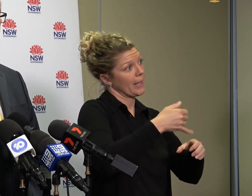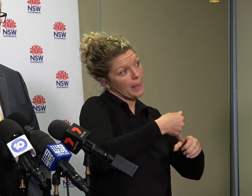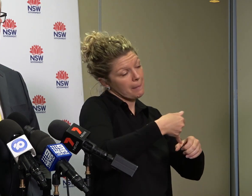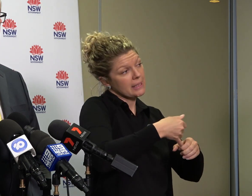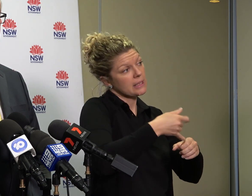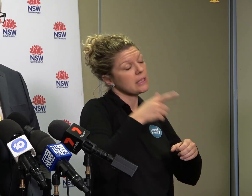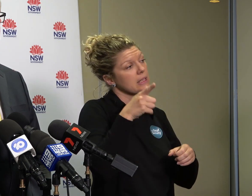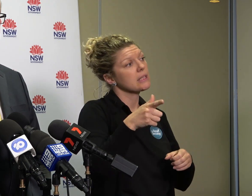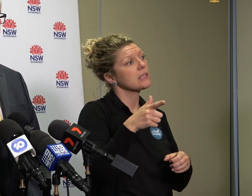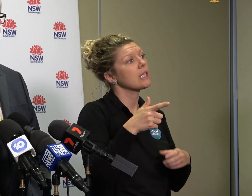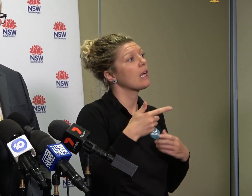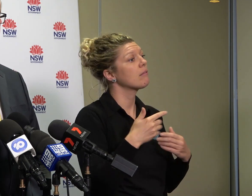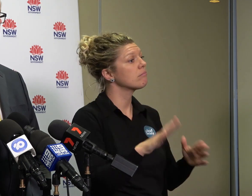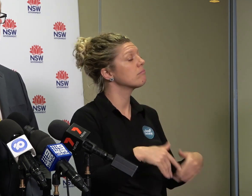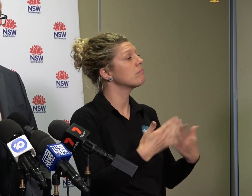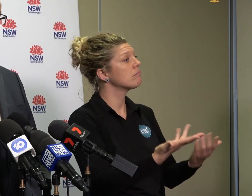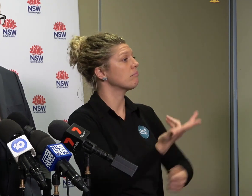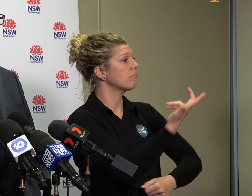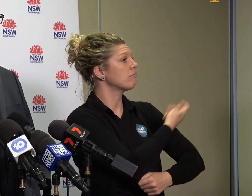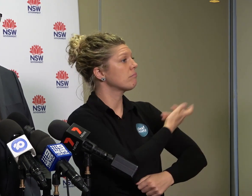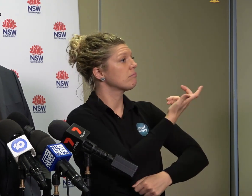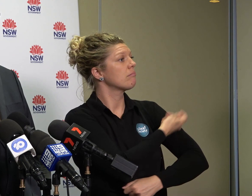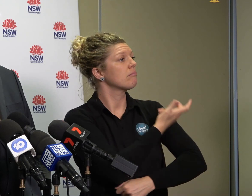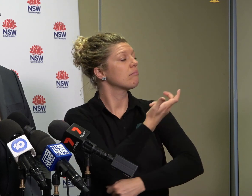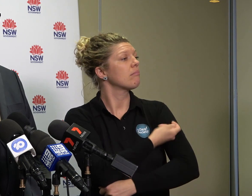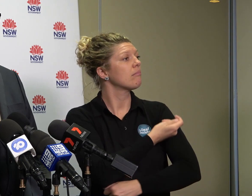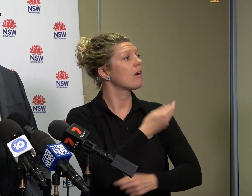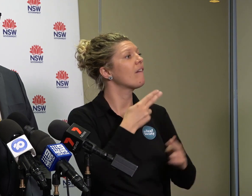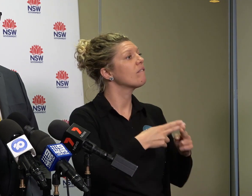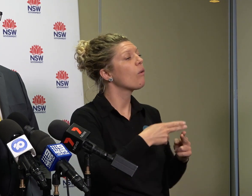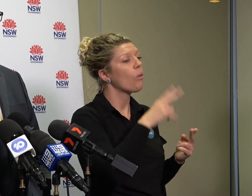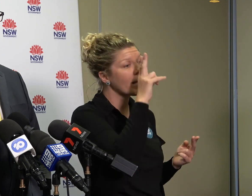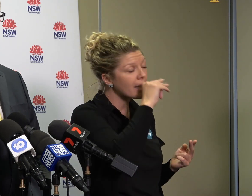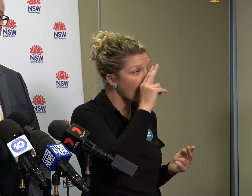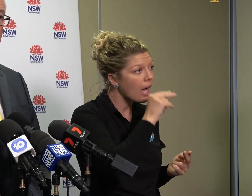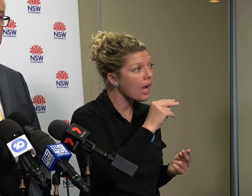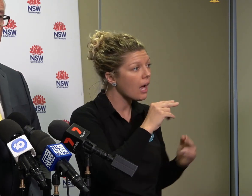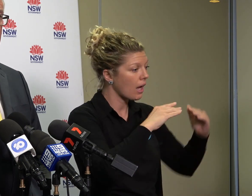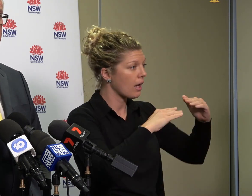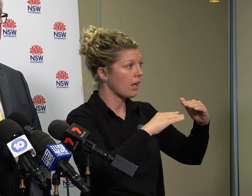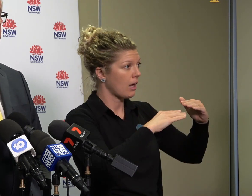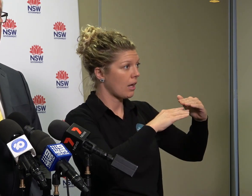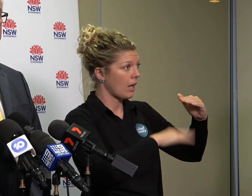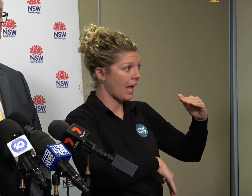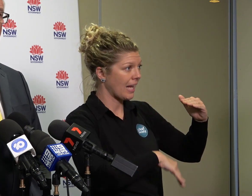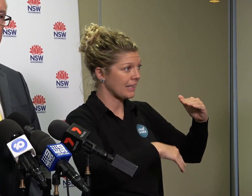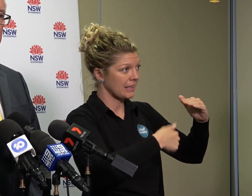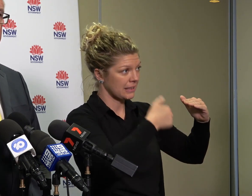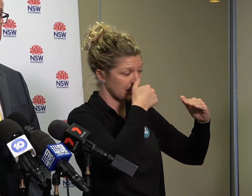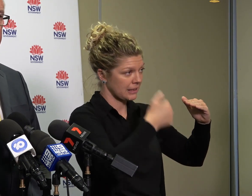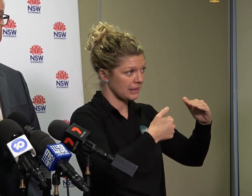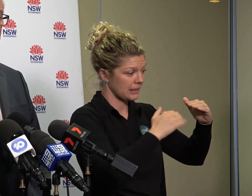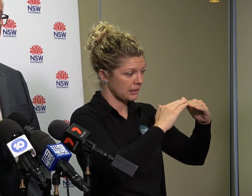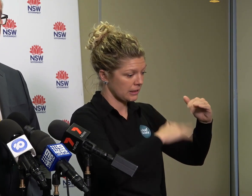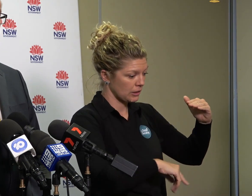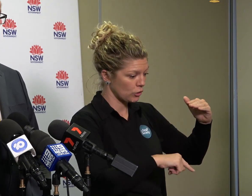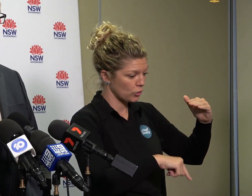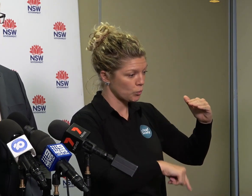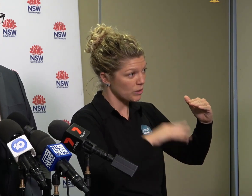provide flu injections, flu vaccinations to young people below the current age, which is 16, right down to